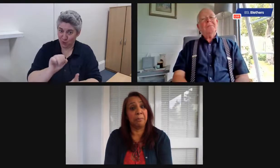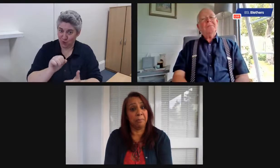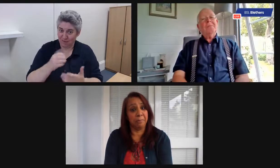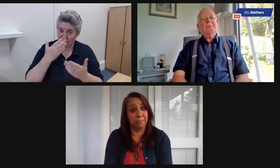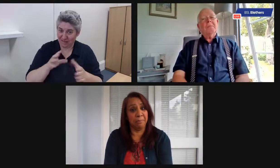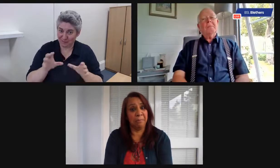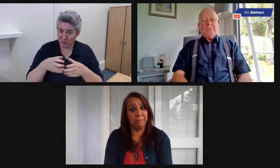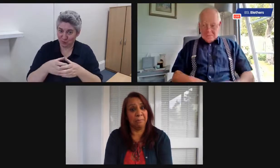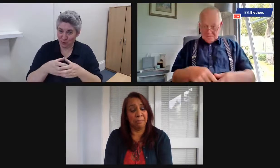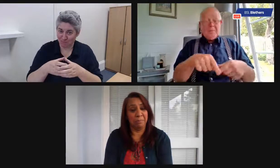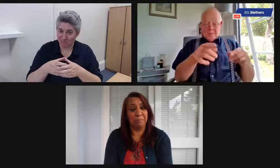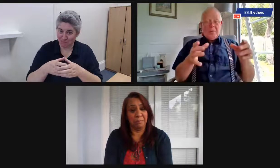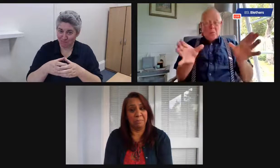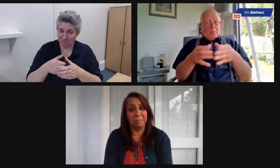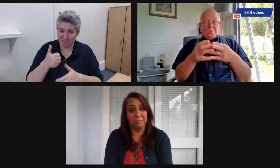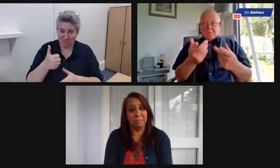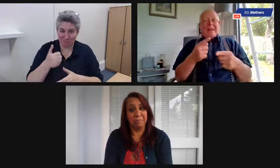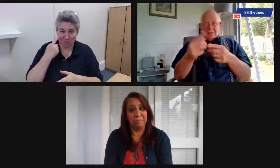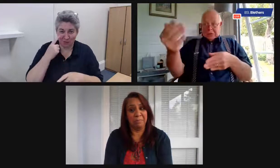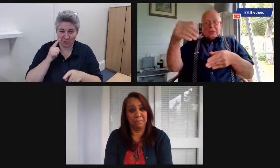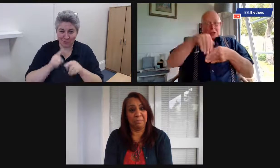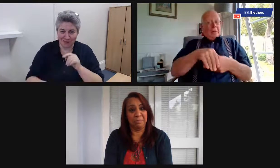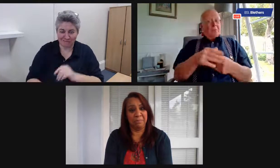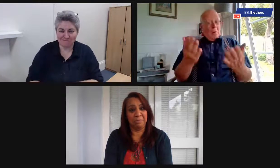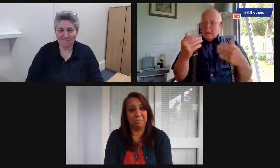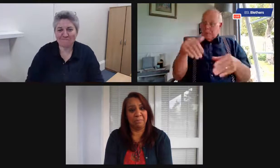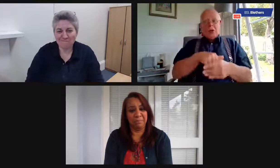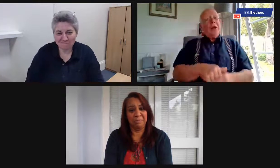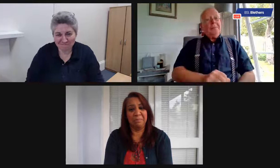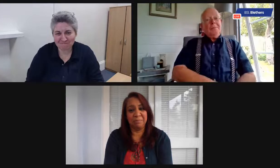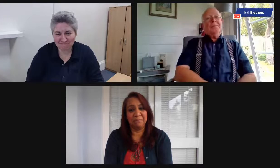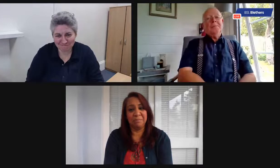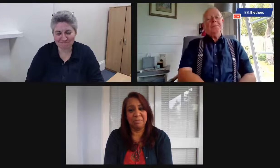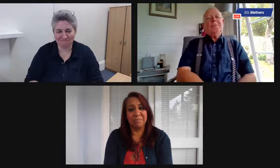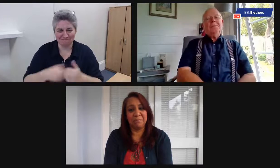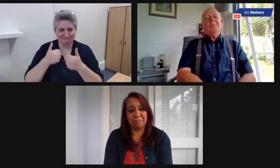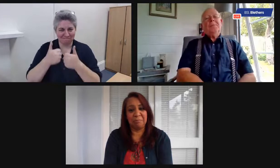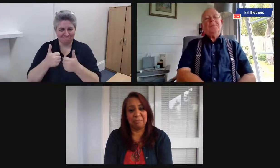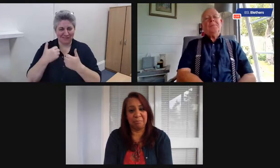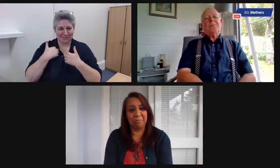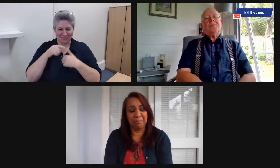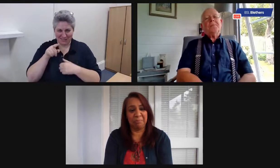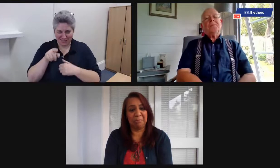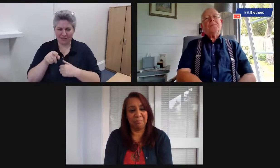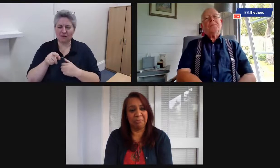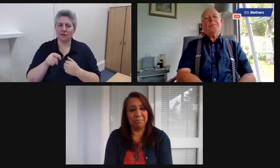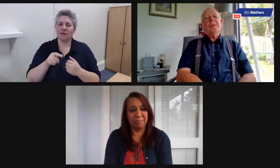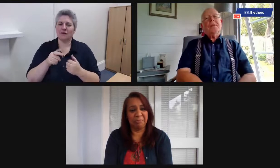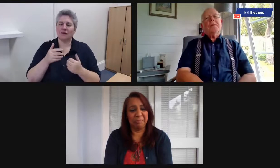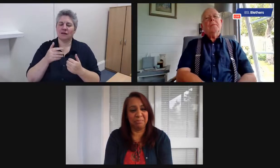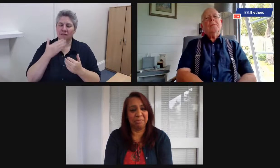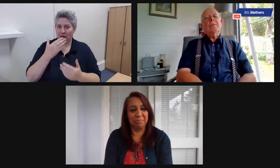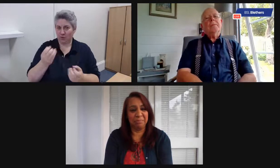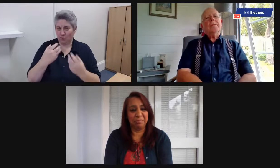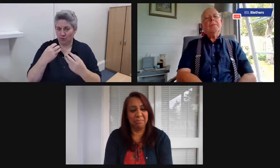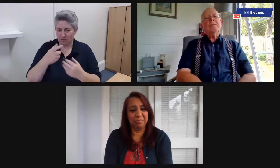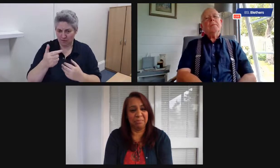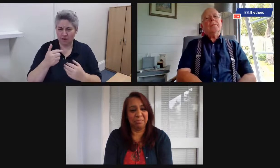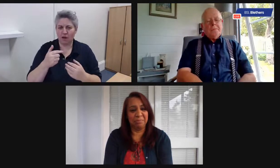Wow. And then we should post it in your Facebook Yeah, page. do come and join. Everyone's welcome. Yeah. Excellent.